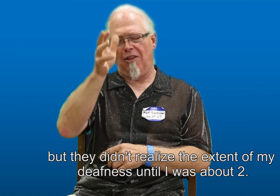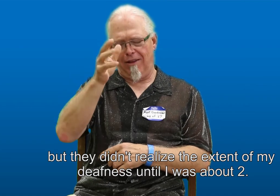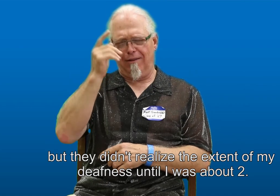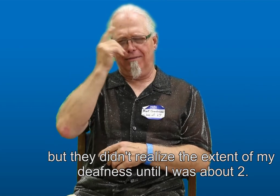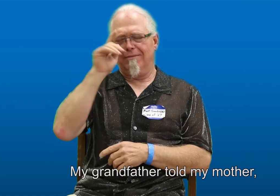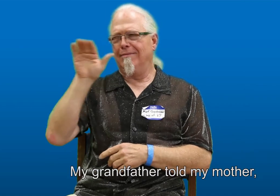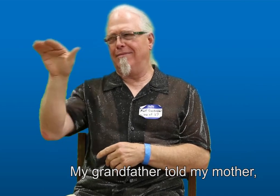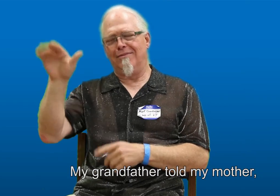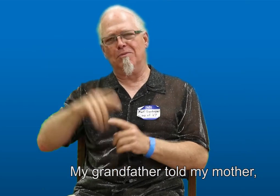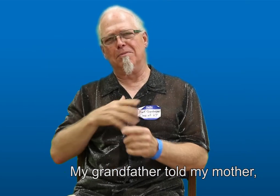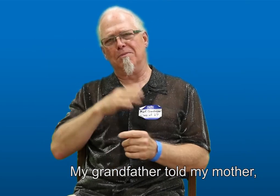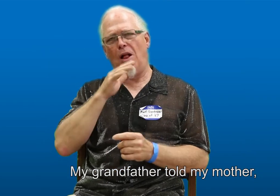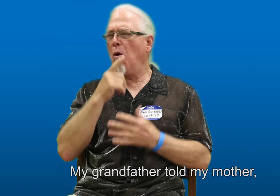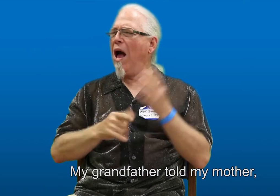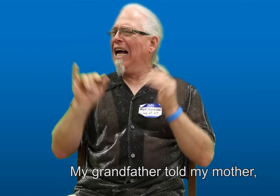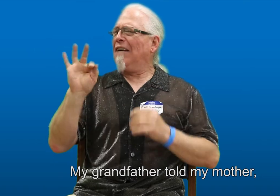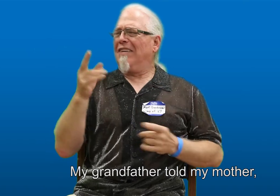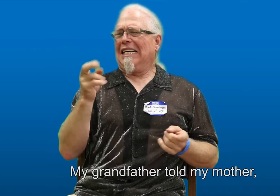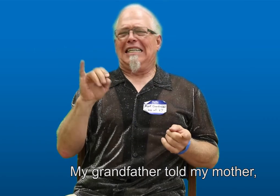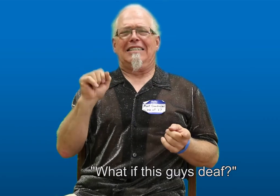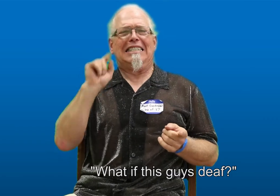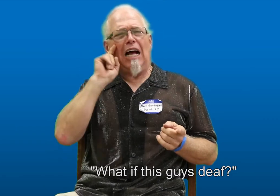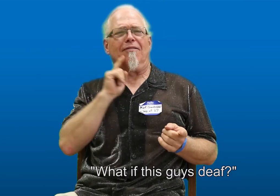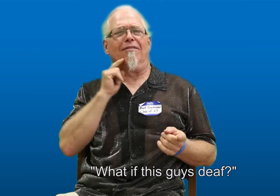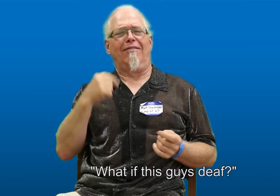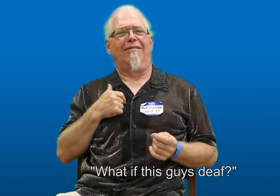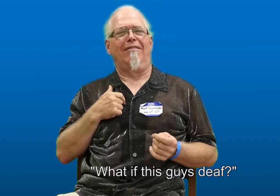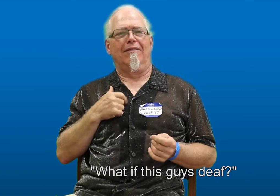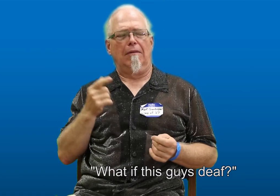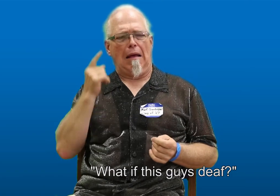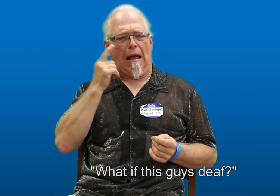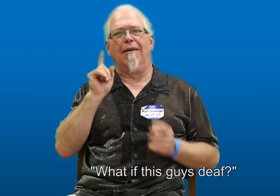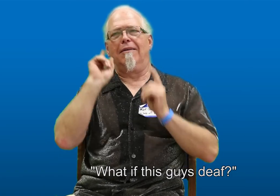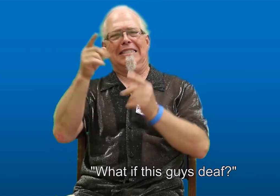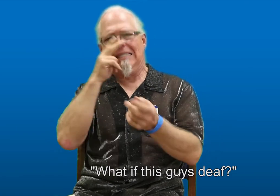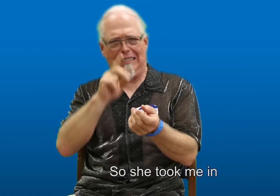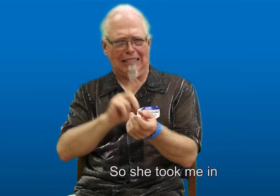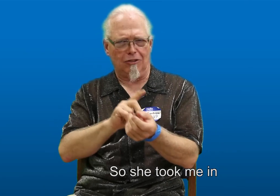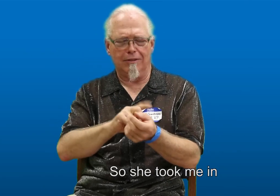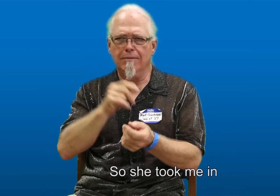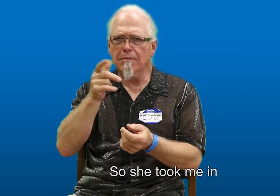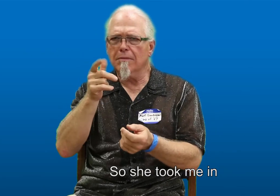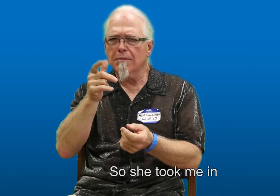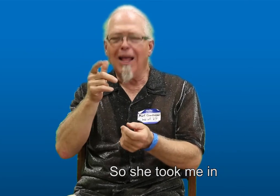two. My grandfather told my mother, "Hey, what if this guy's deaf, you know, this little kid?" So she took me